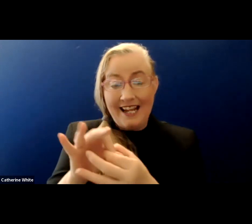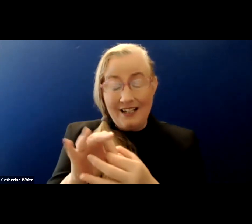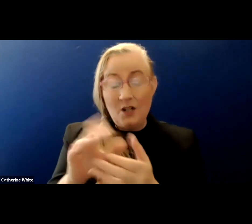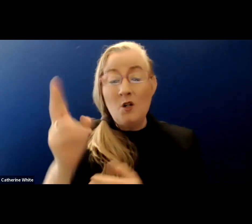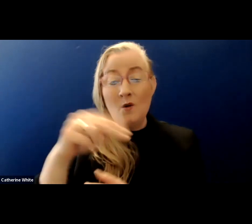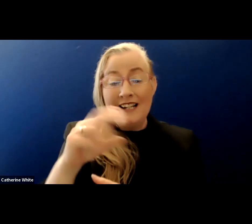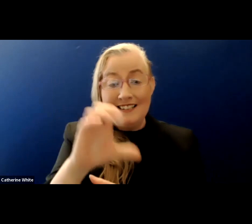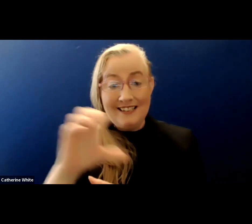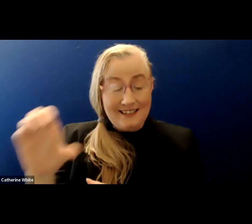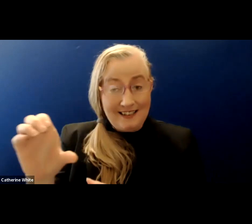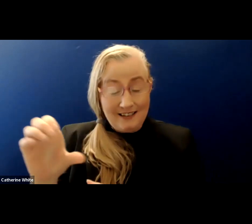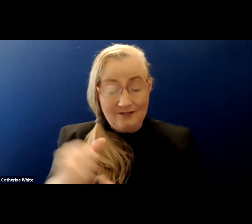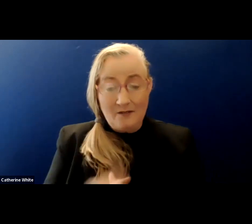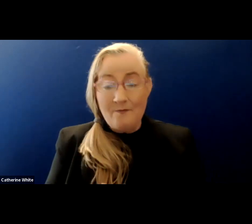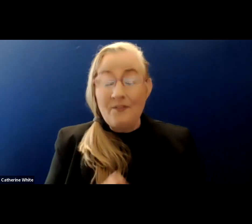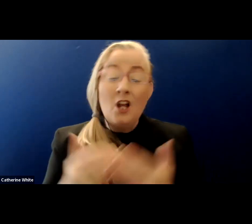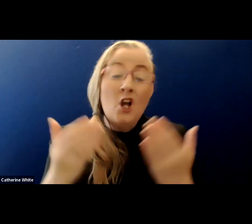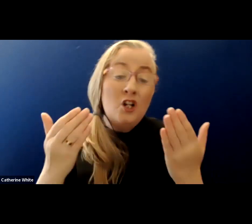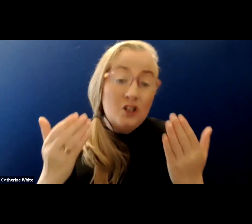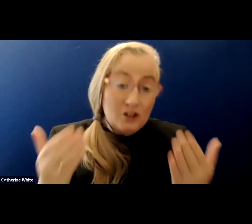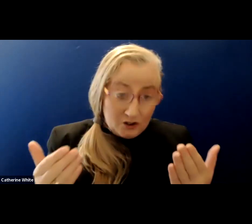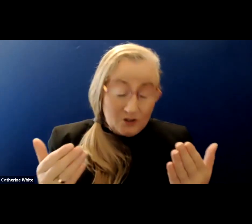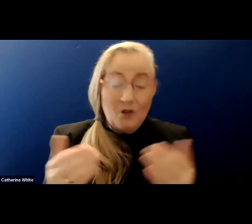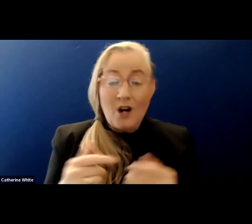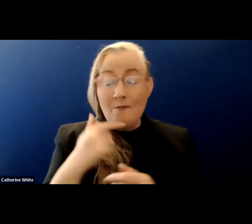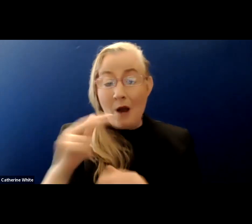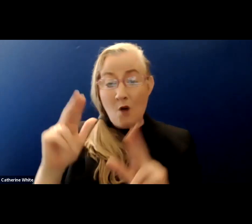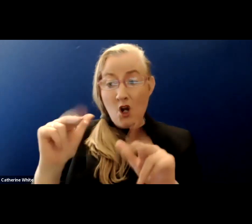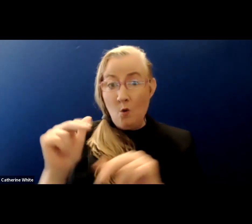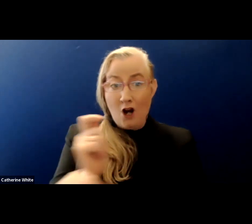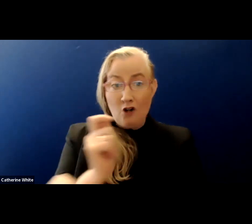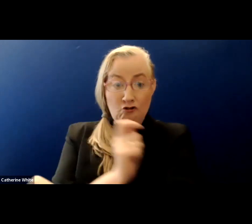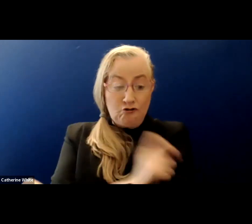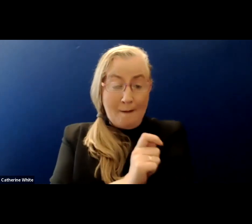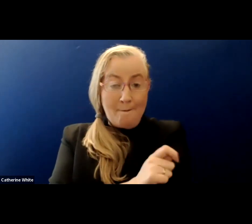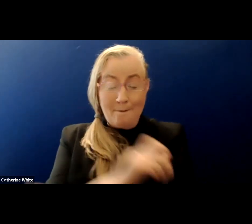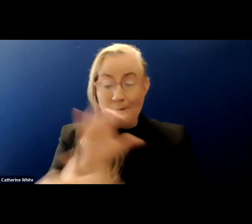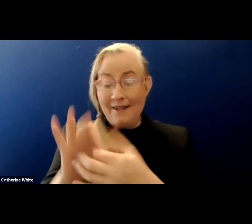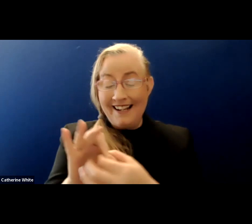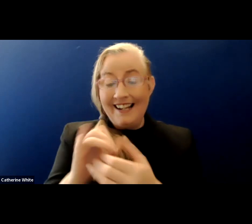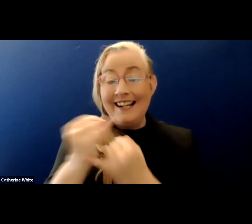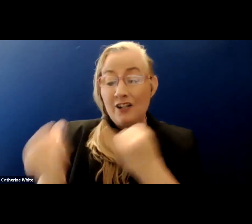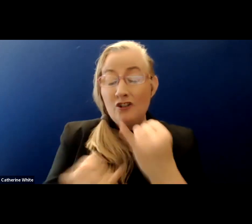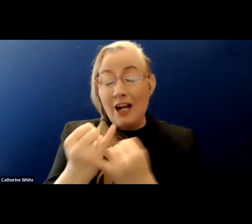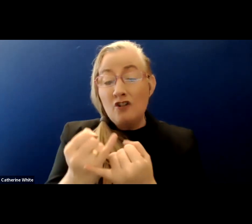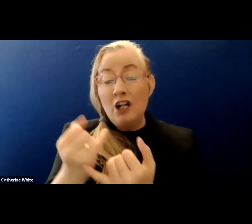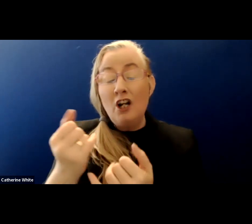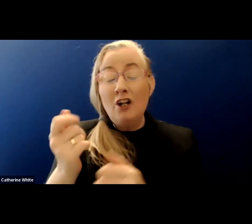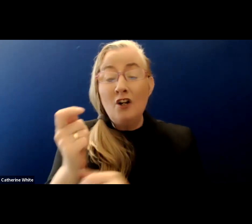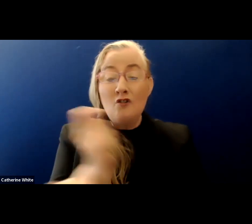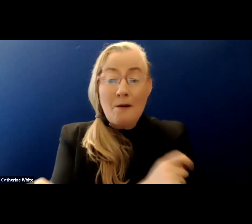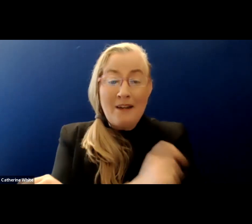UNCC. So by bringing this new crime within the International Criminal Court's jurisdiction, it raised this